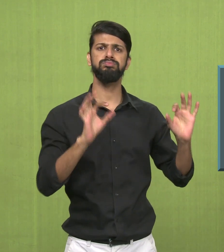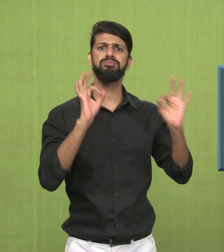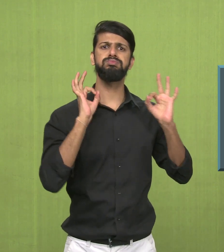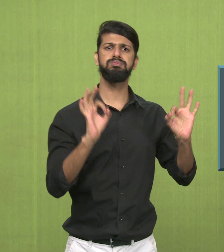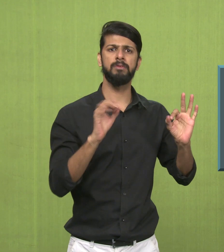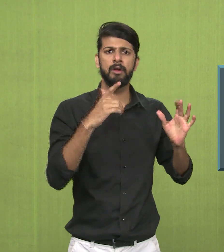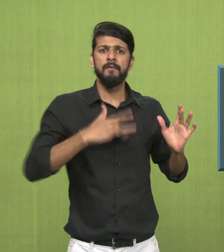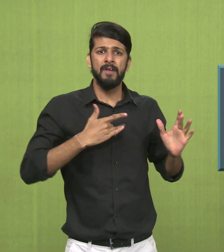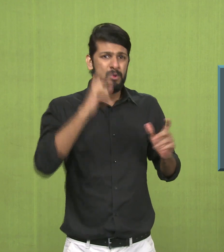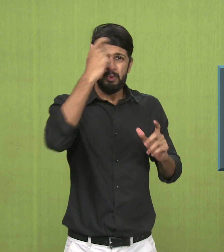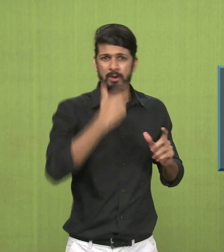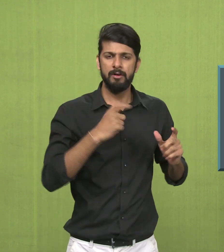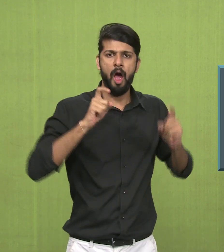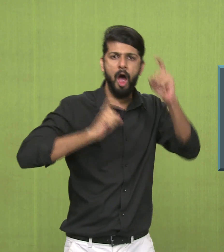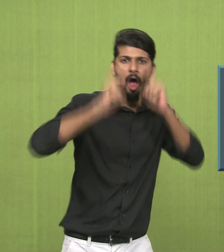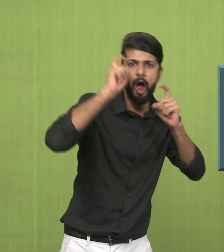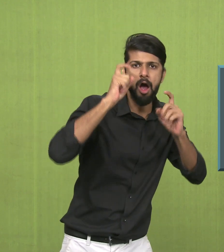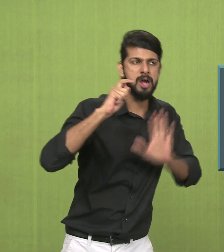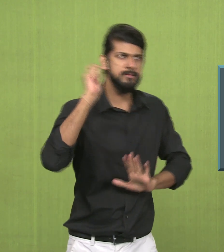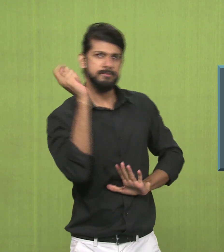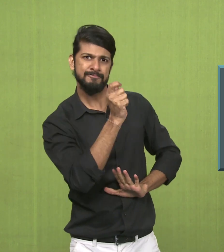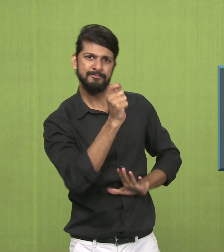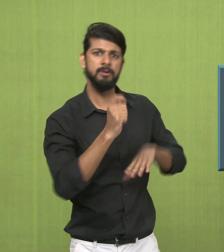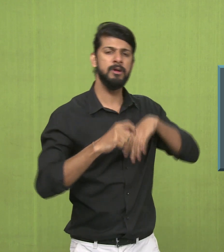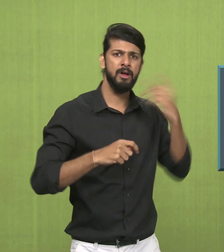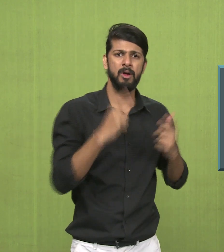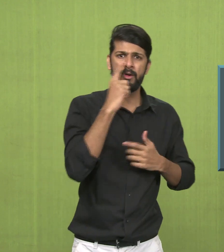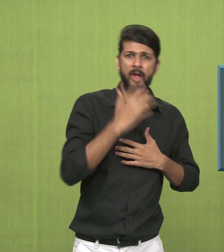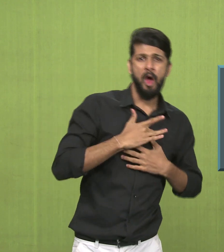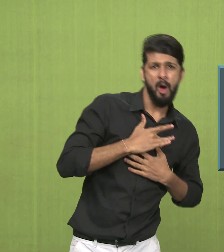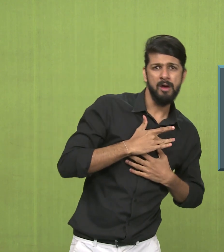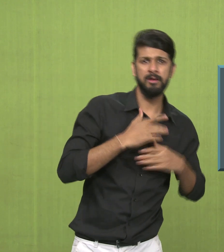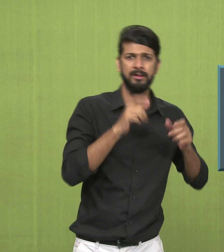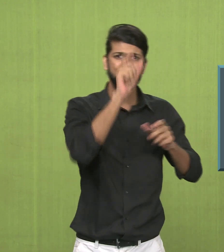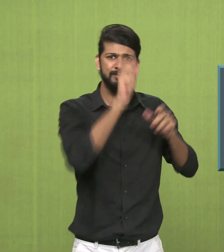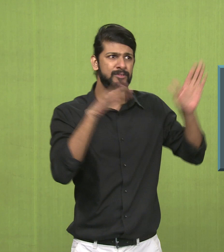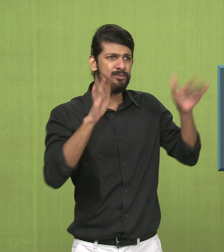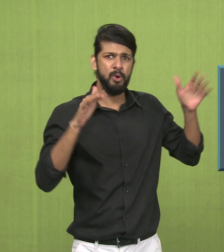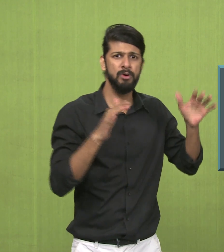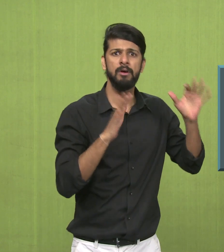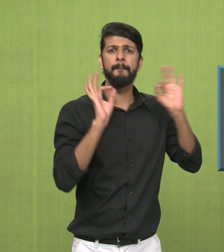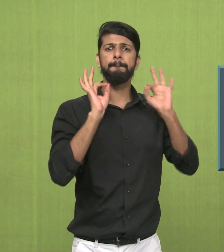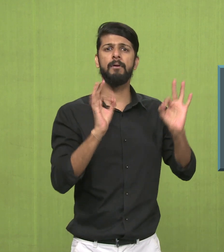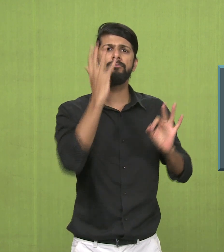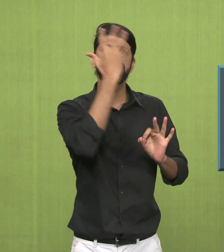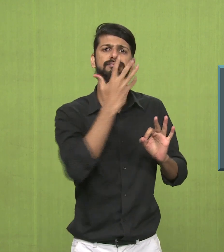contrast, and the central figures, the expressions have been very realistically depicted along with Jatayu